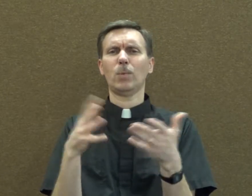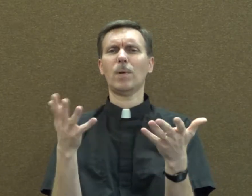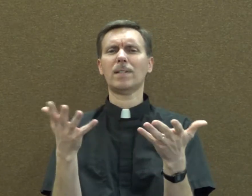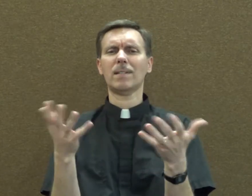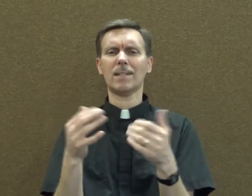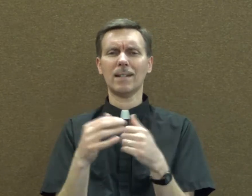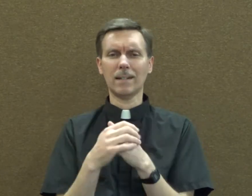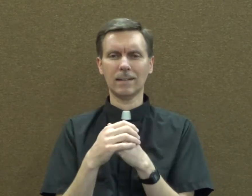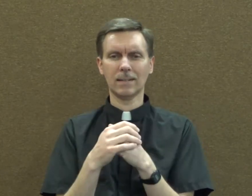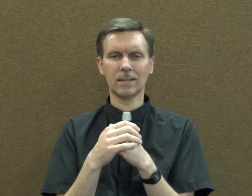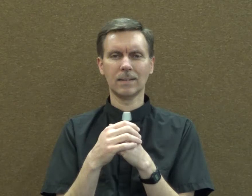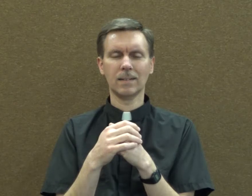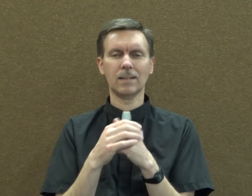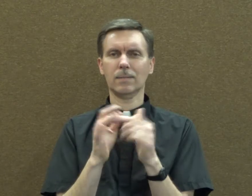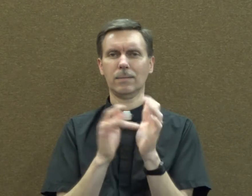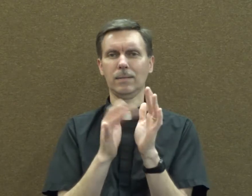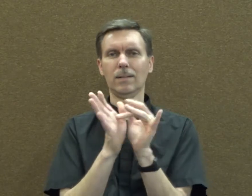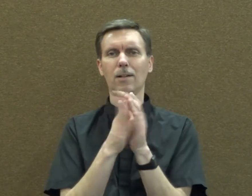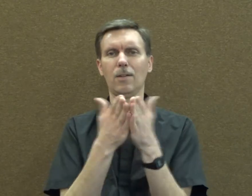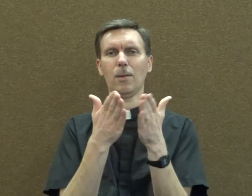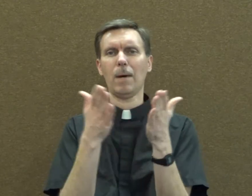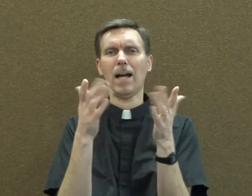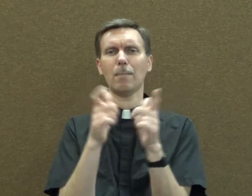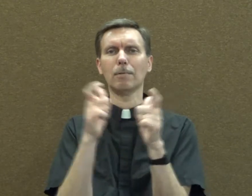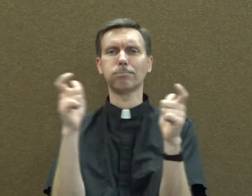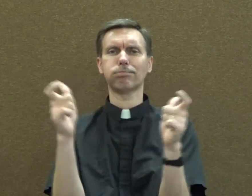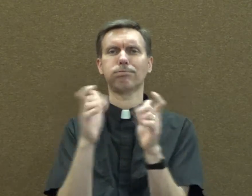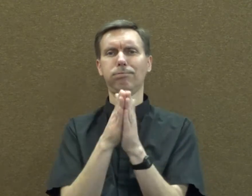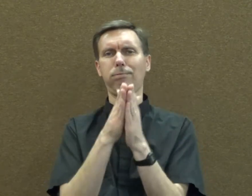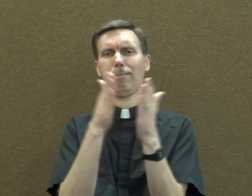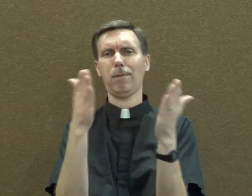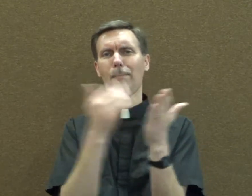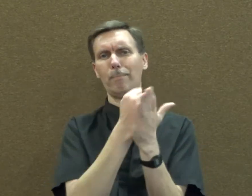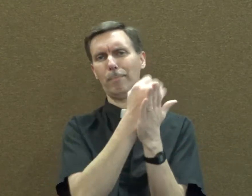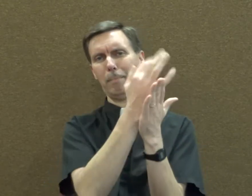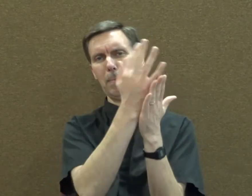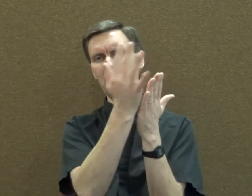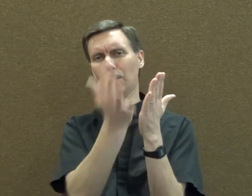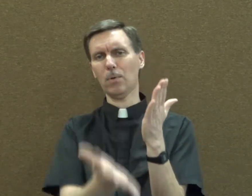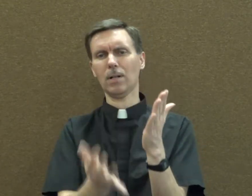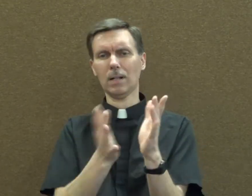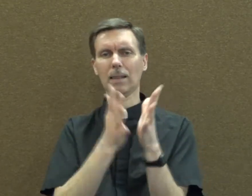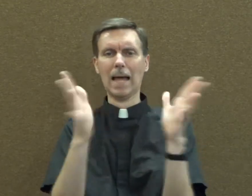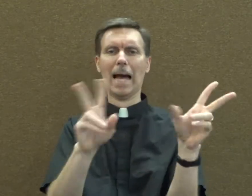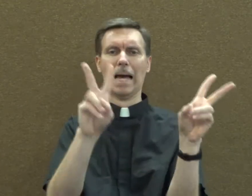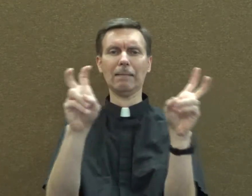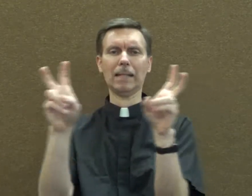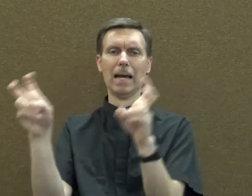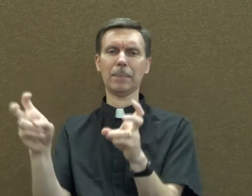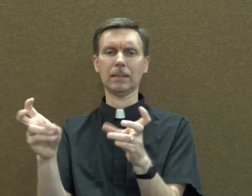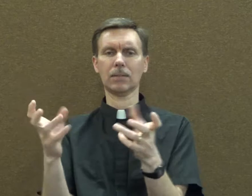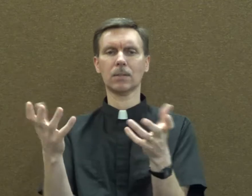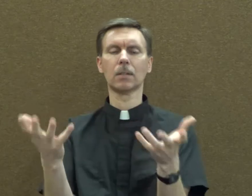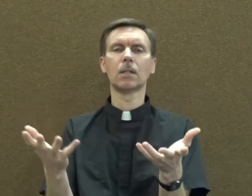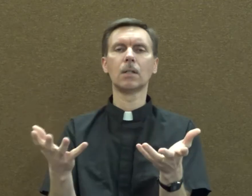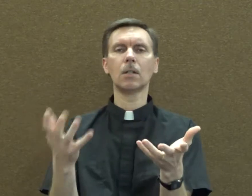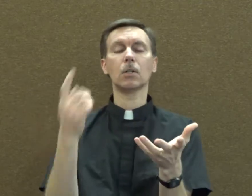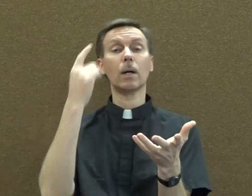what to study? The Bible, big book, a lot of topics. So I